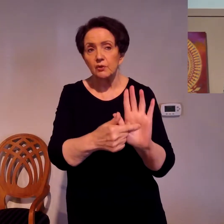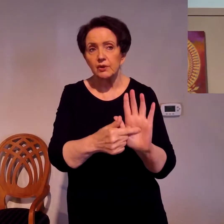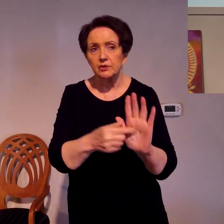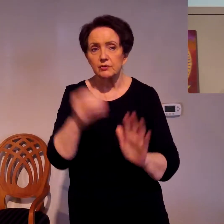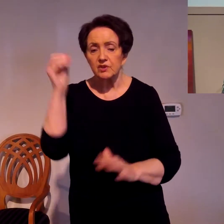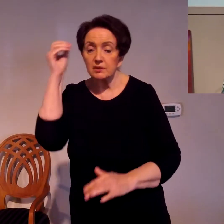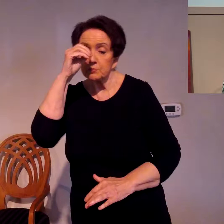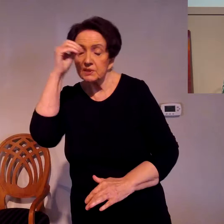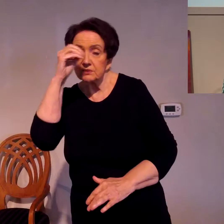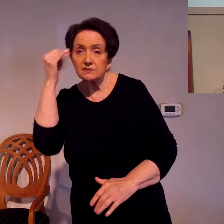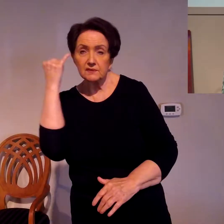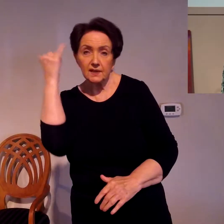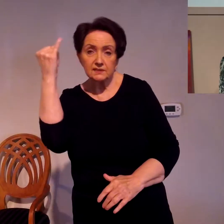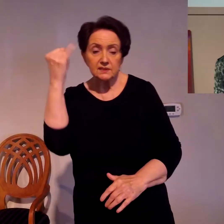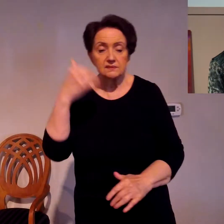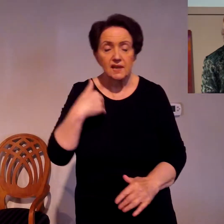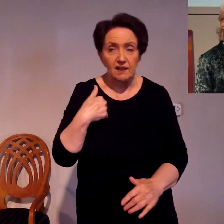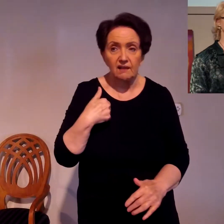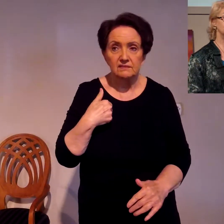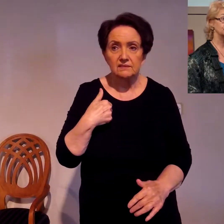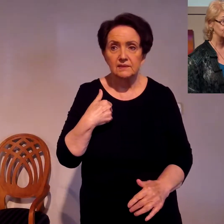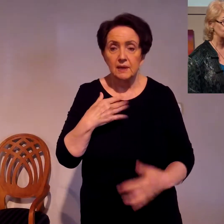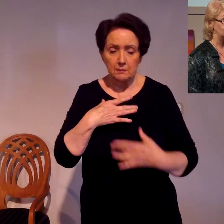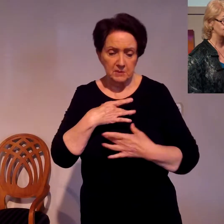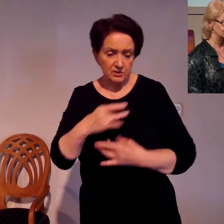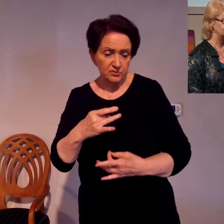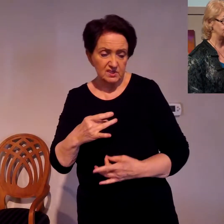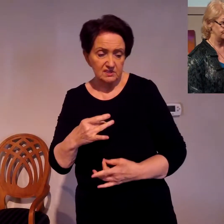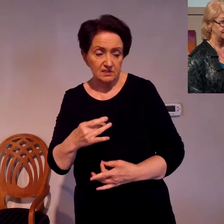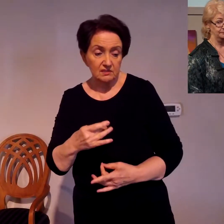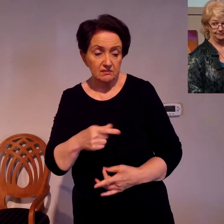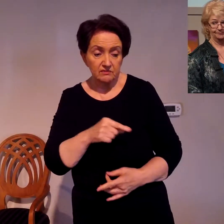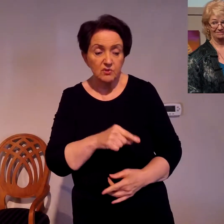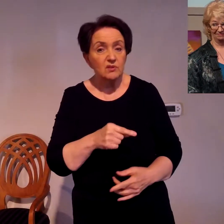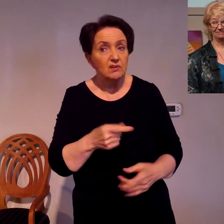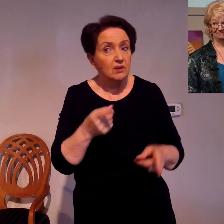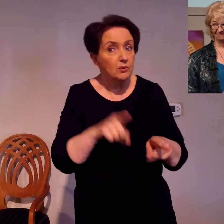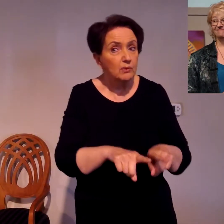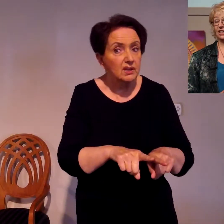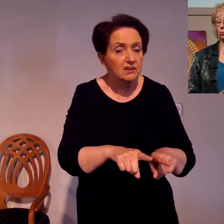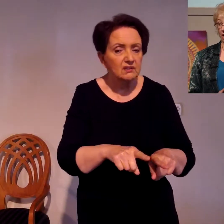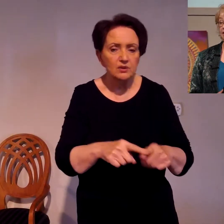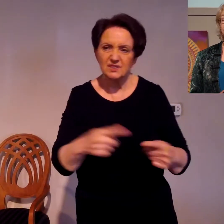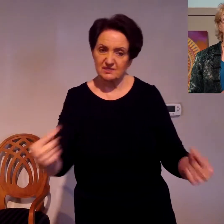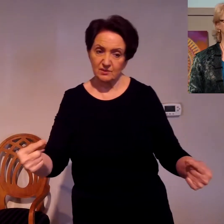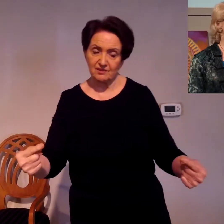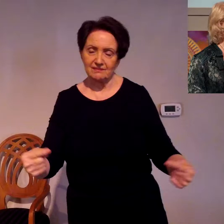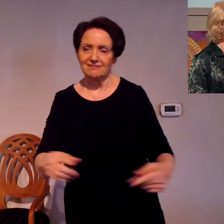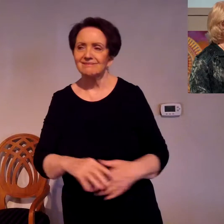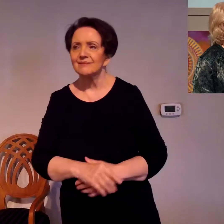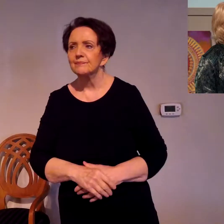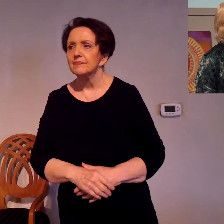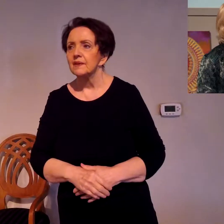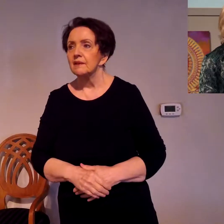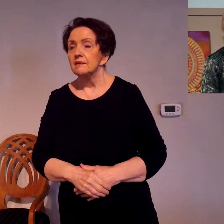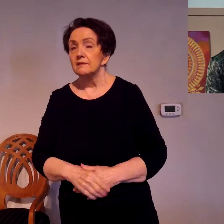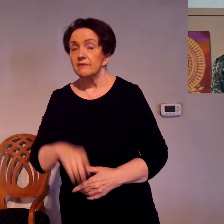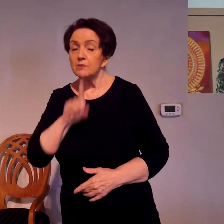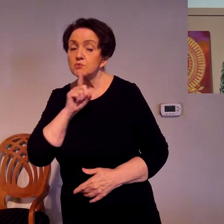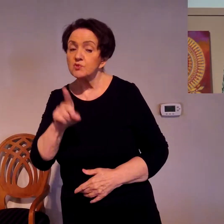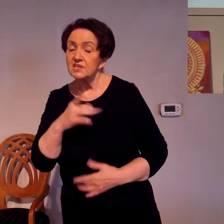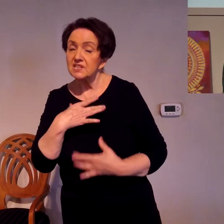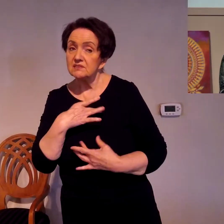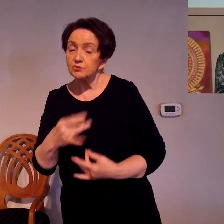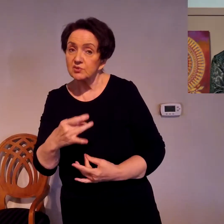opinions and the ideas that I have, and I'm interested to see whether you're going to agree with me. Right? And if I'm really interested